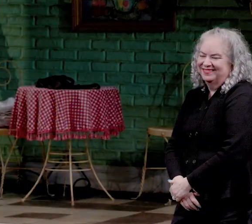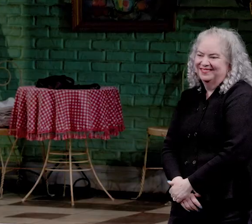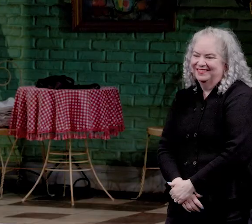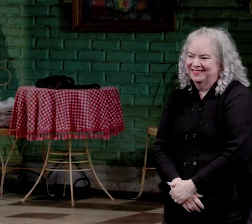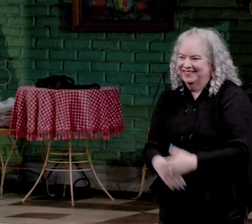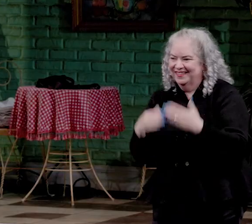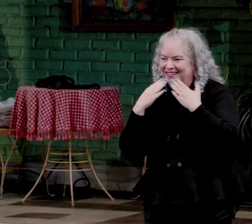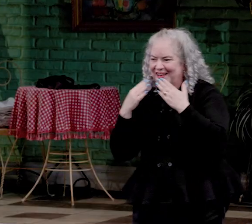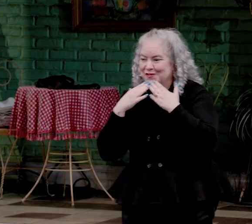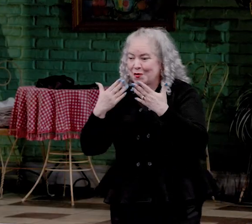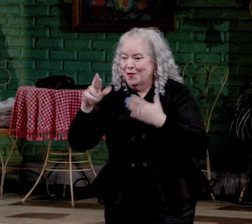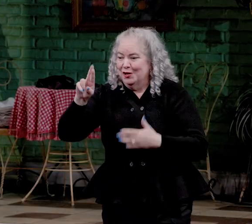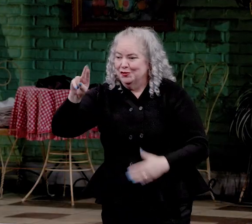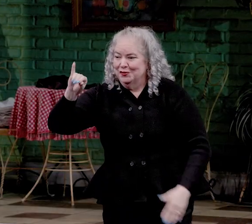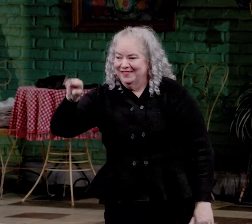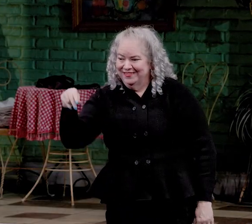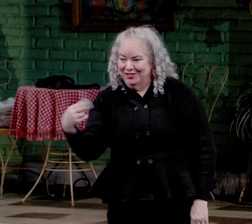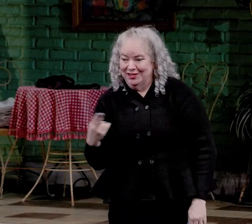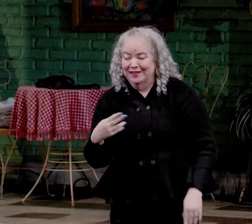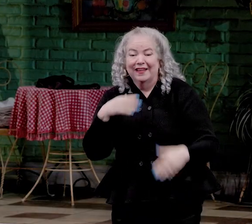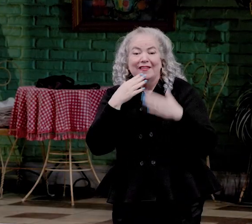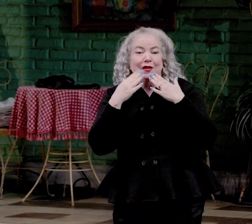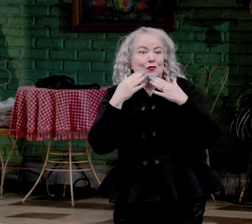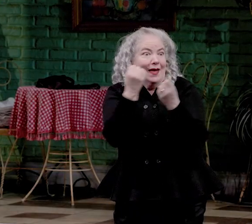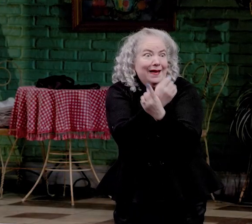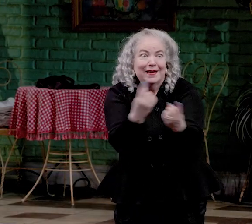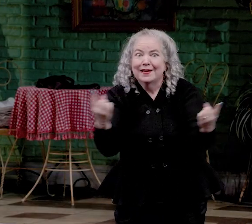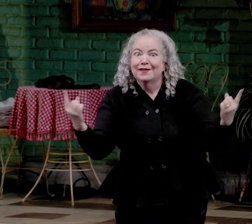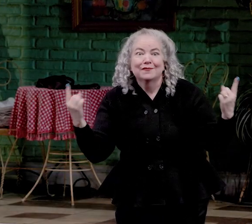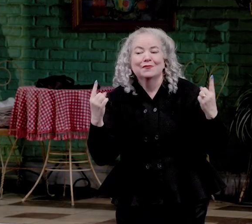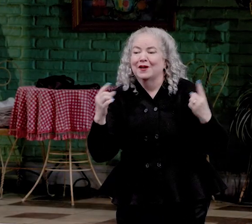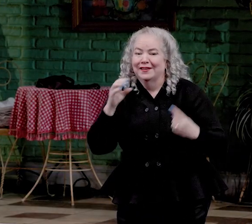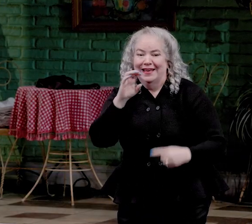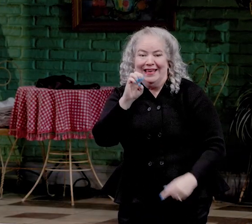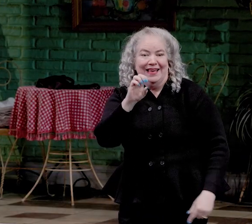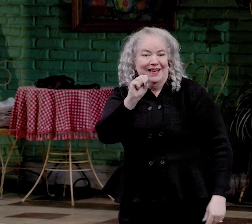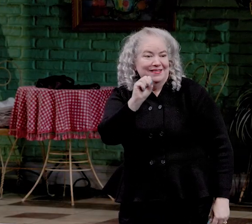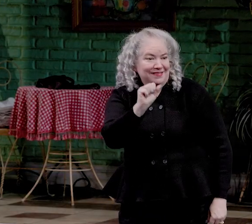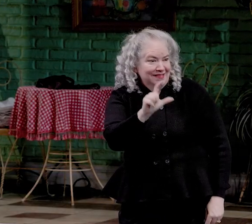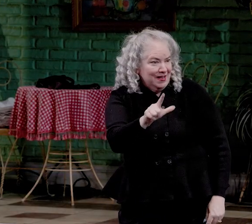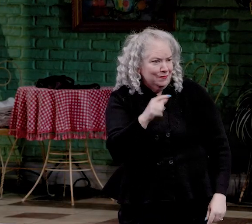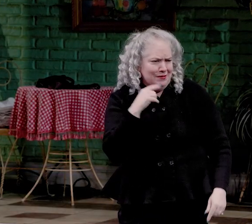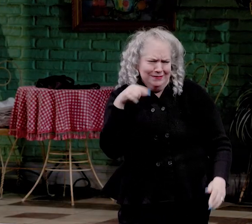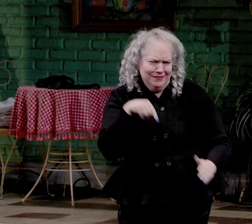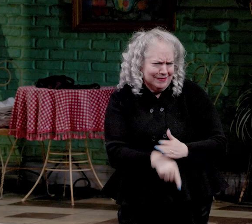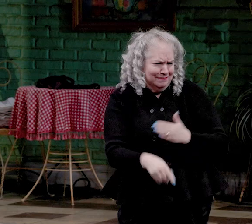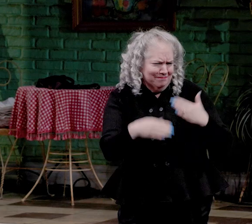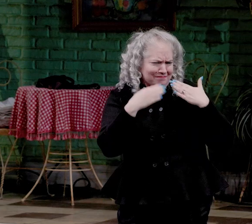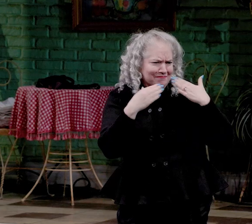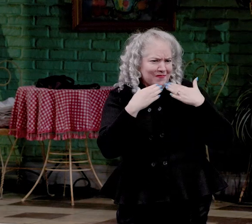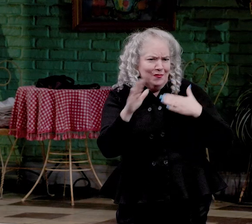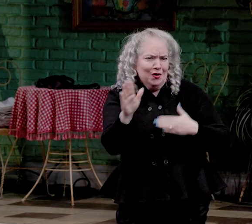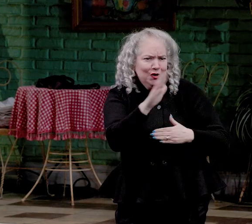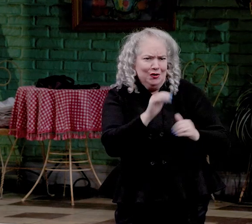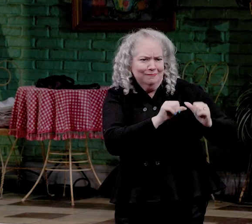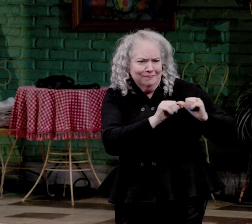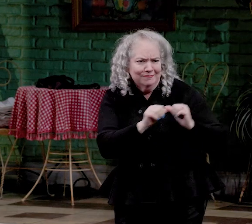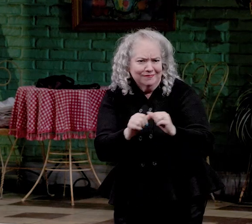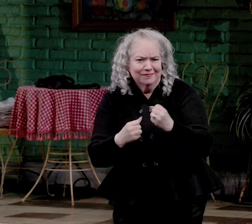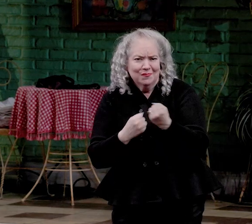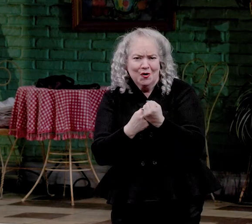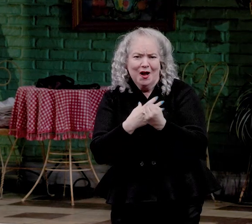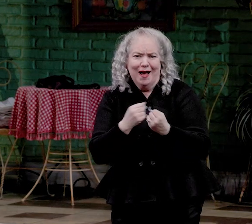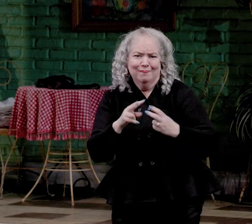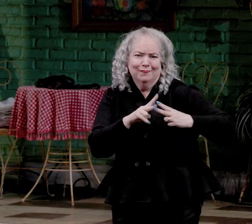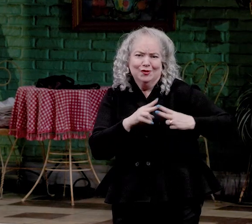Thank you so much, Rich, and thank you so much to everyone at ESL. We are deeply grateful for your ongoing support